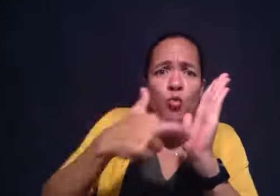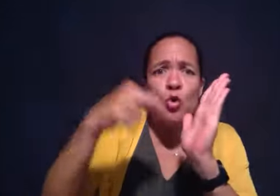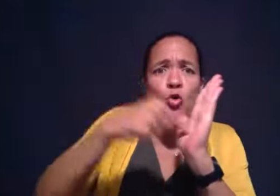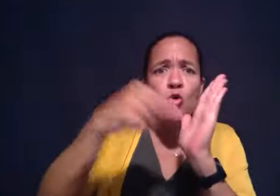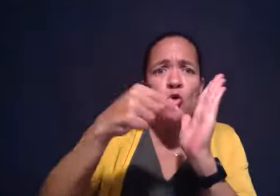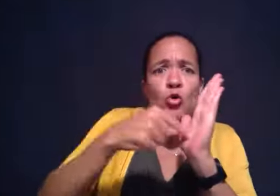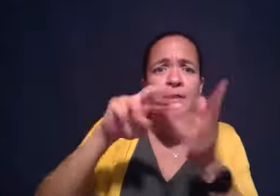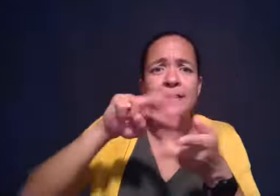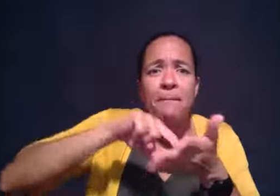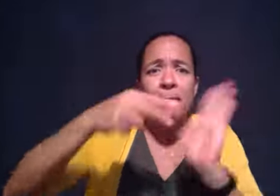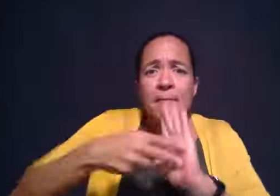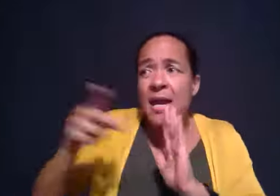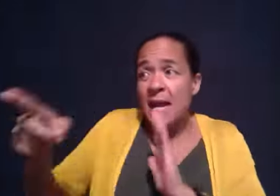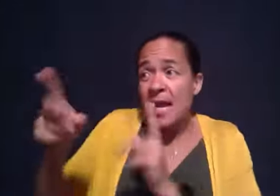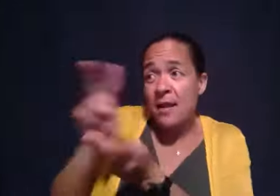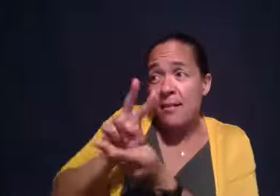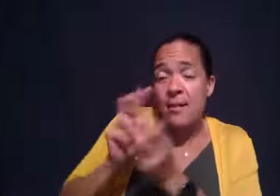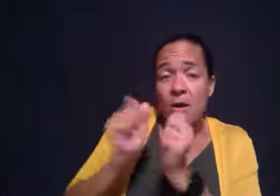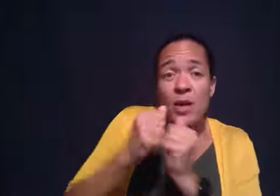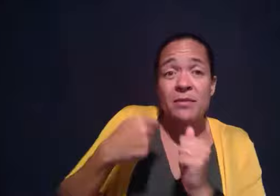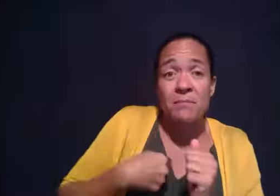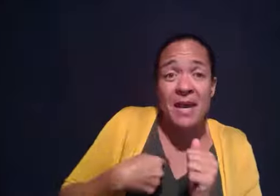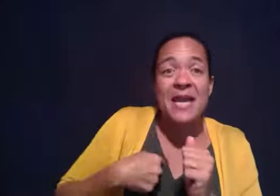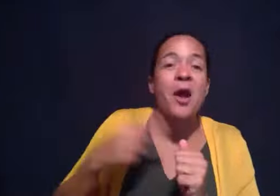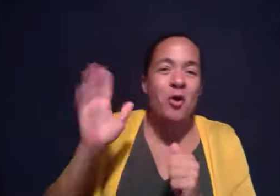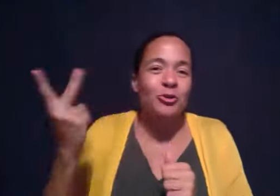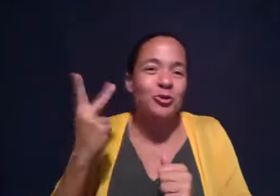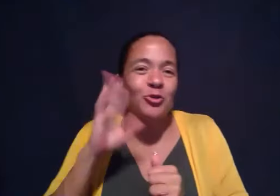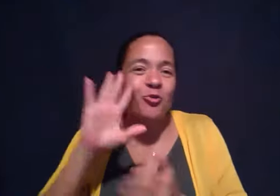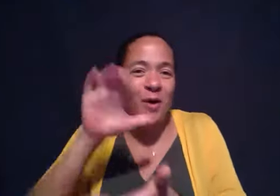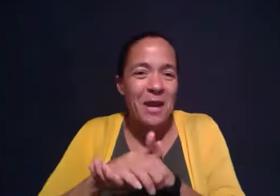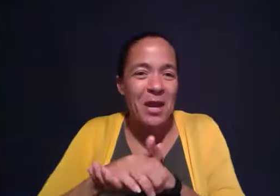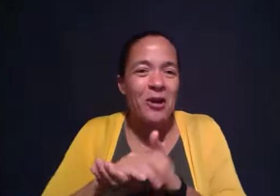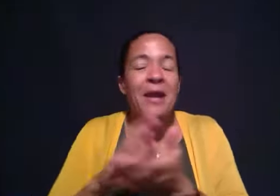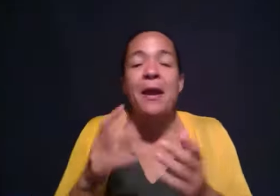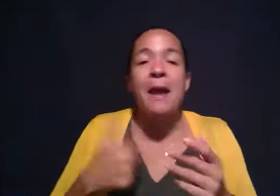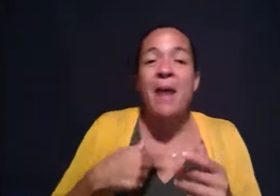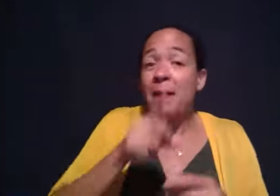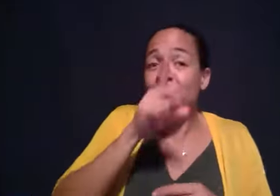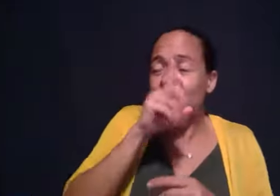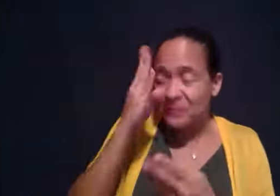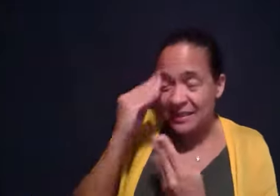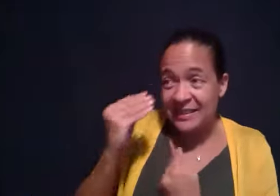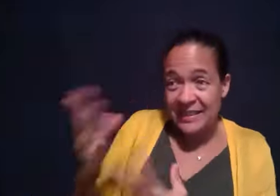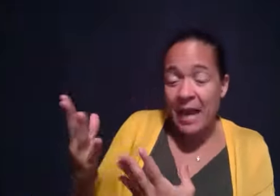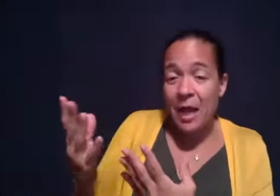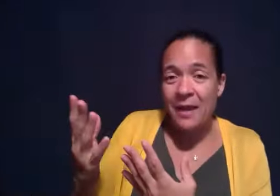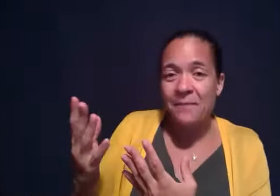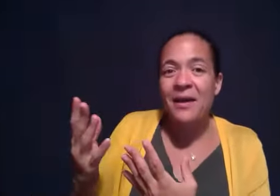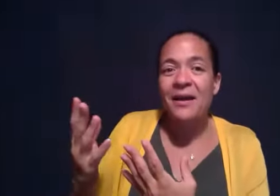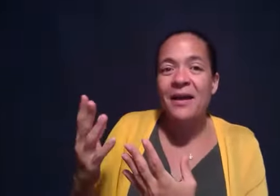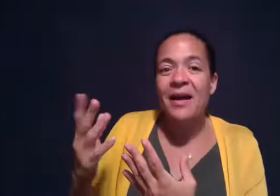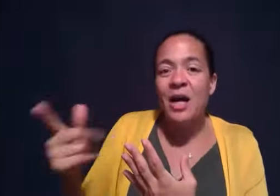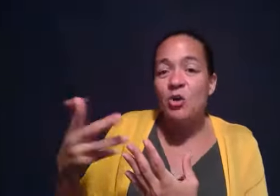go wrong with this plan? And so I don't tell him that he's going to deflower me, because I've noticed when you tell a man a plan, he starts to change